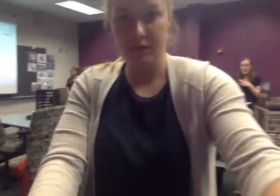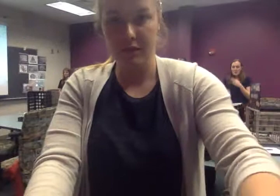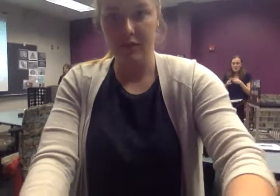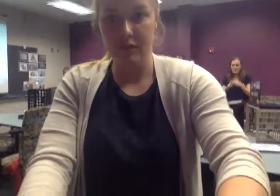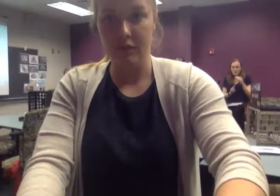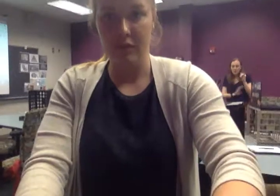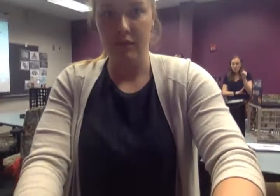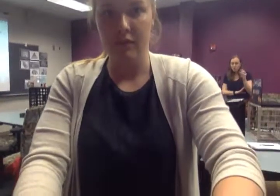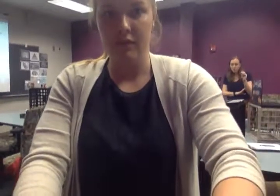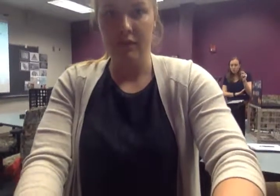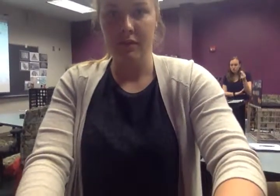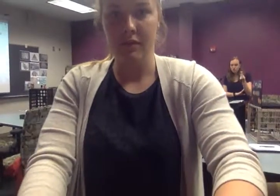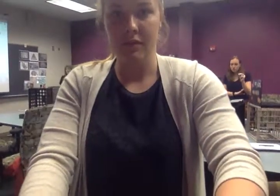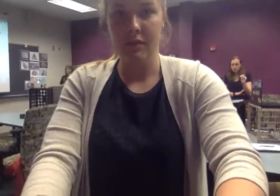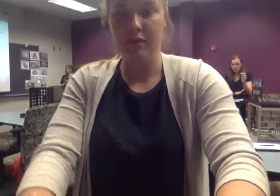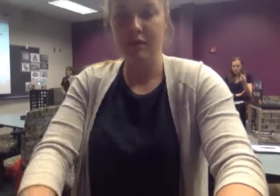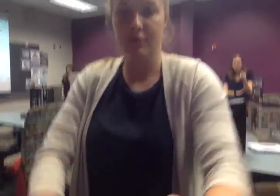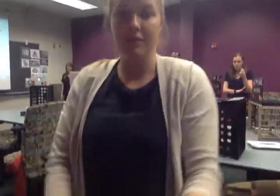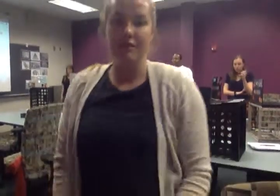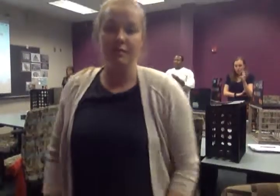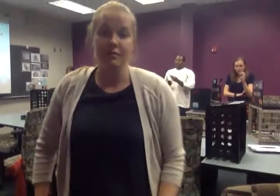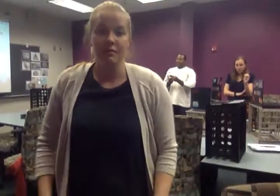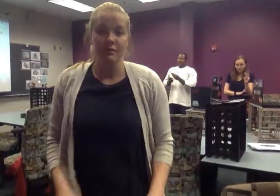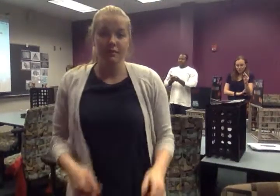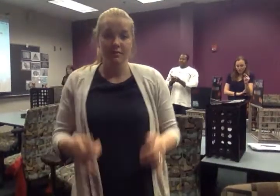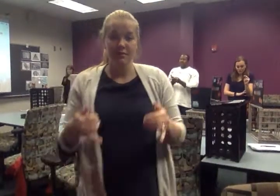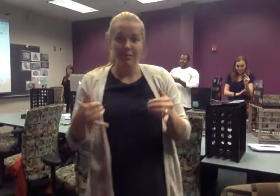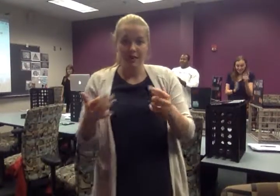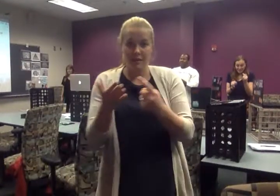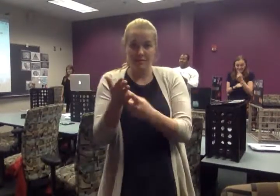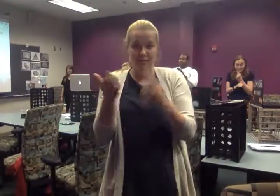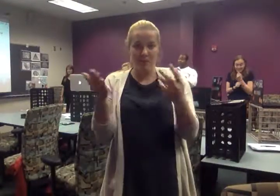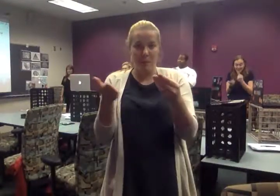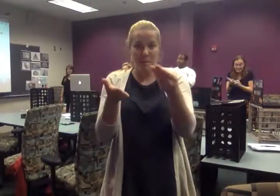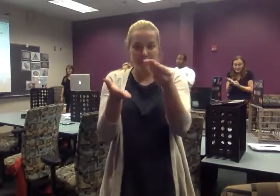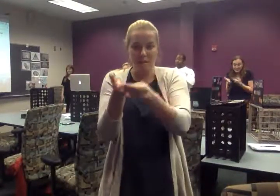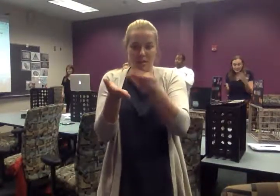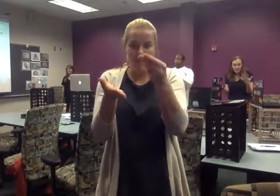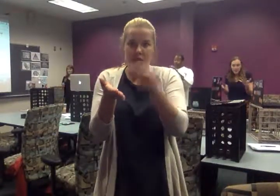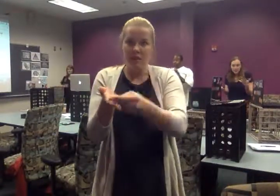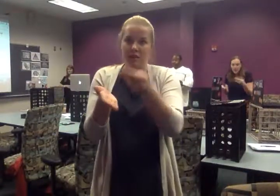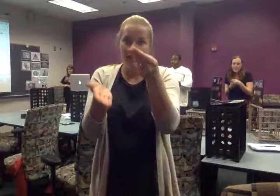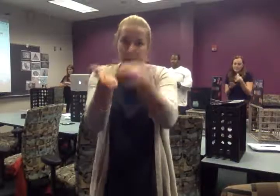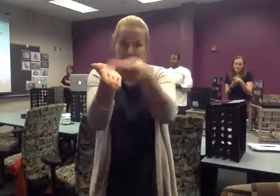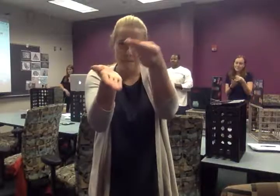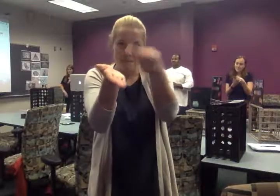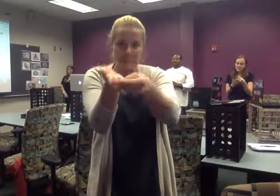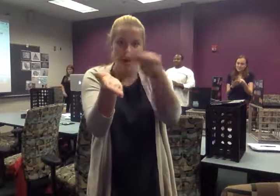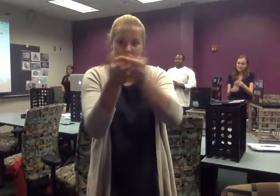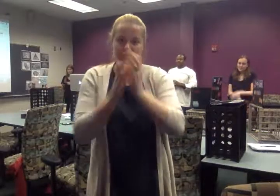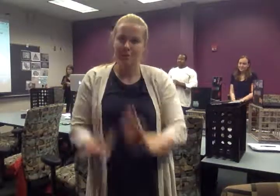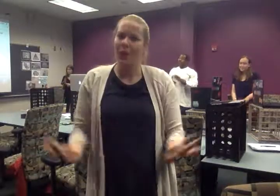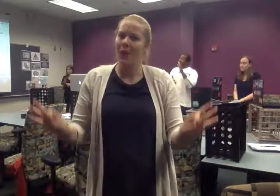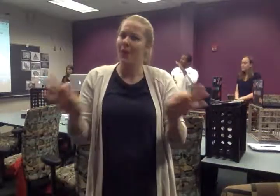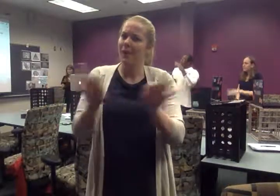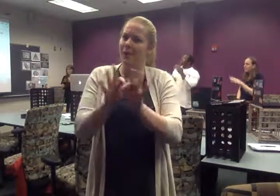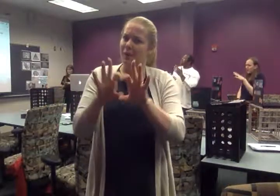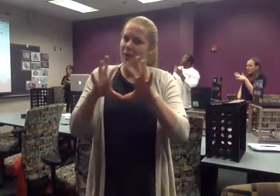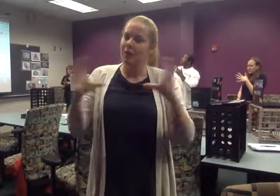talking about money, the stuff that makes the world go round. Not very good at making it rain. Mr. Greene! I'm sorry, but money doesn't make the world